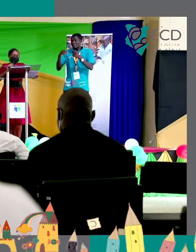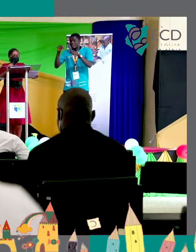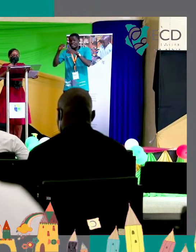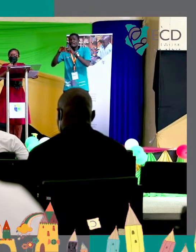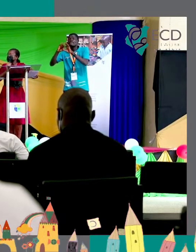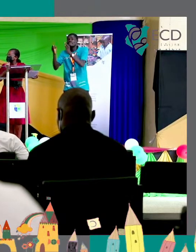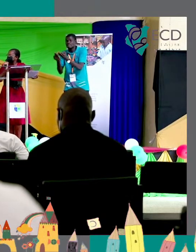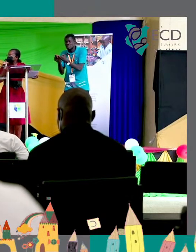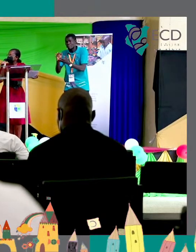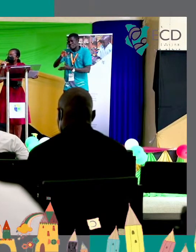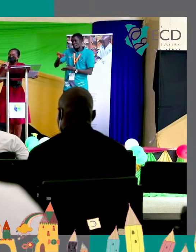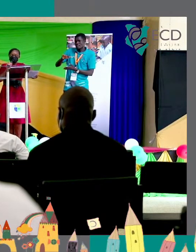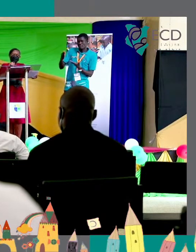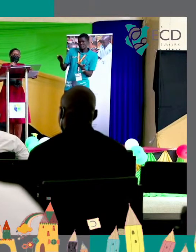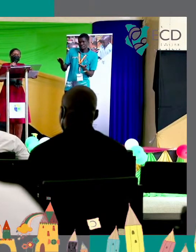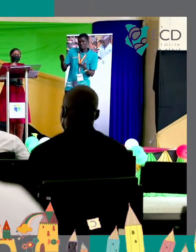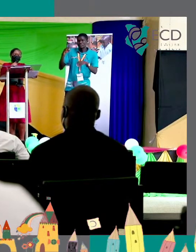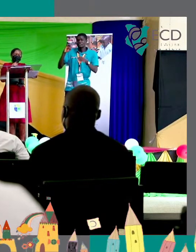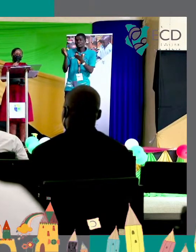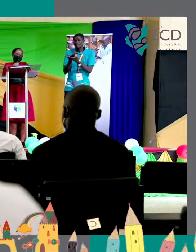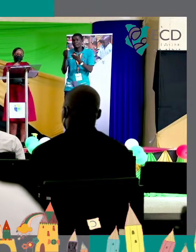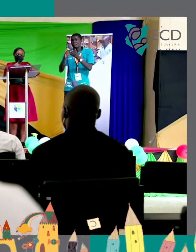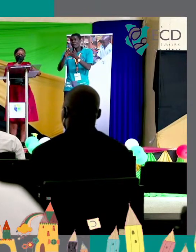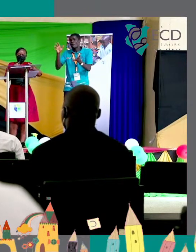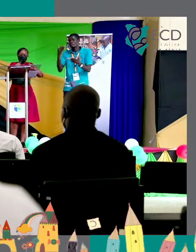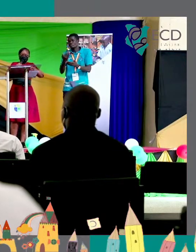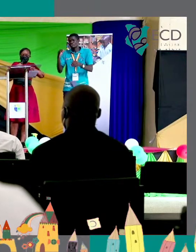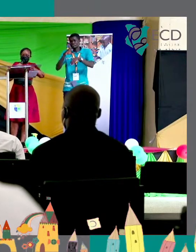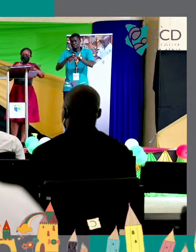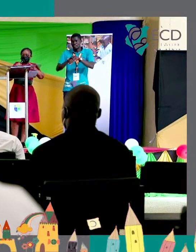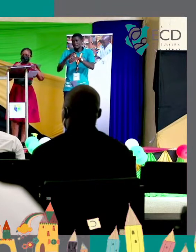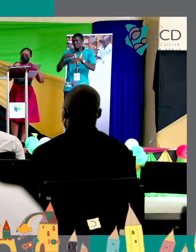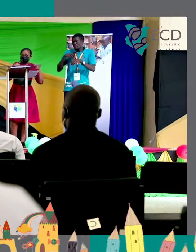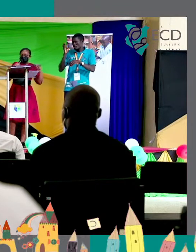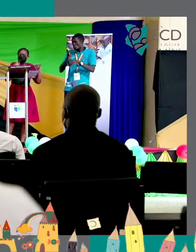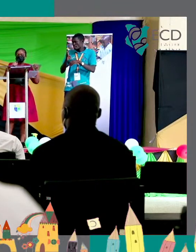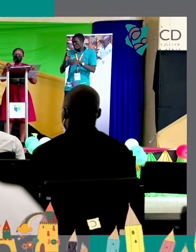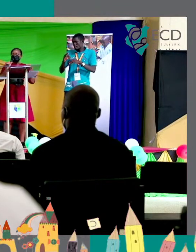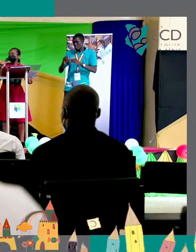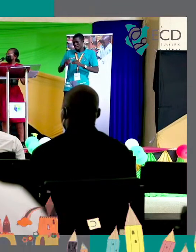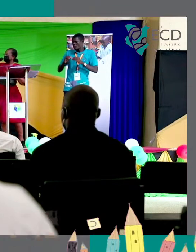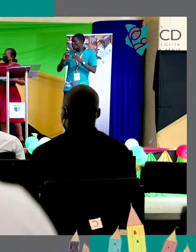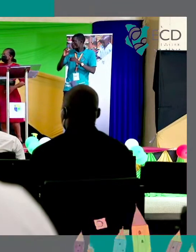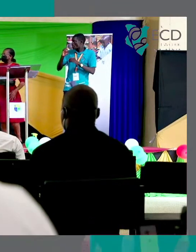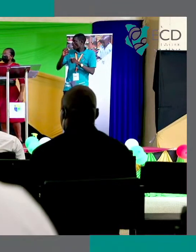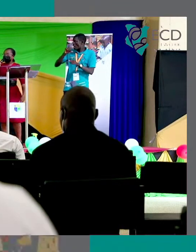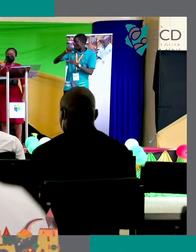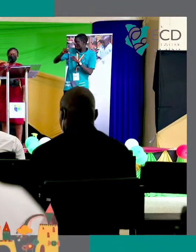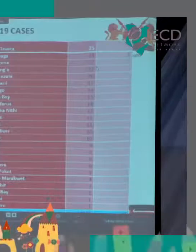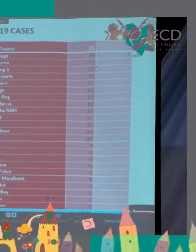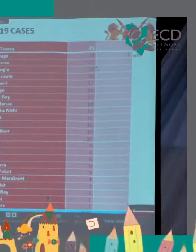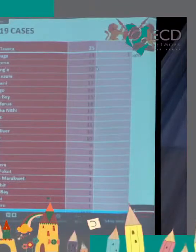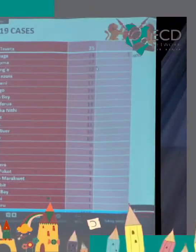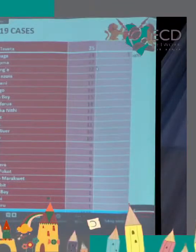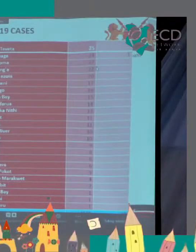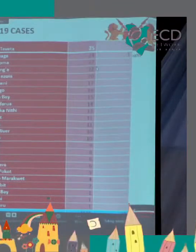contacts. Next slide. So I'll wind up in the next 1 minute about the lessons